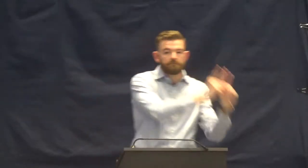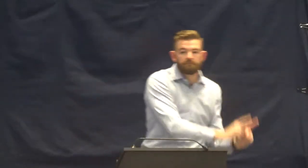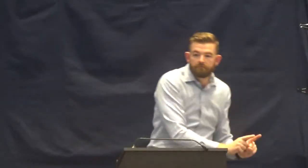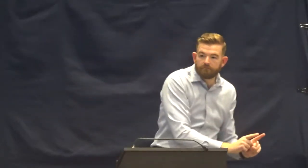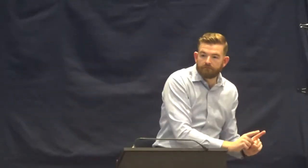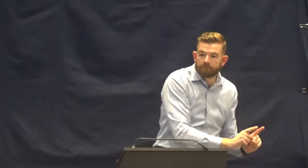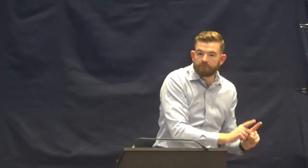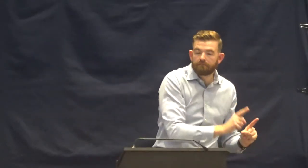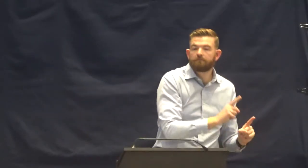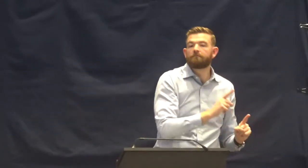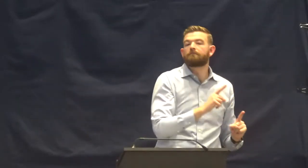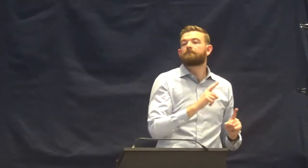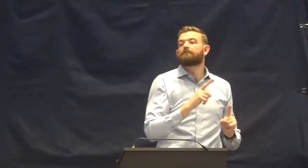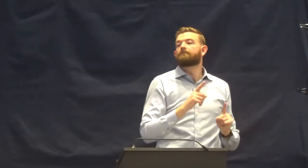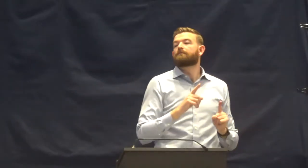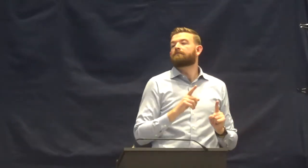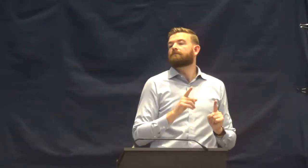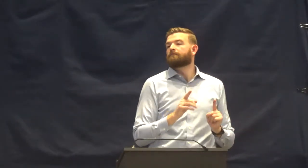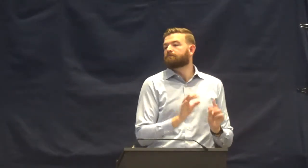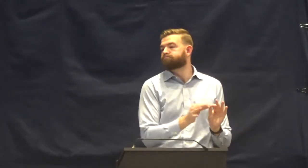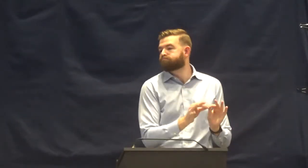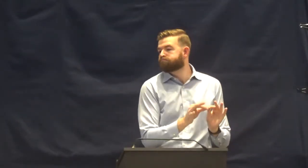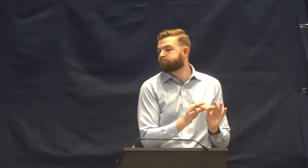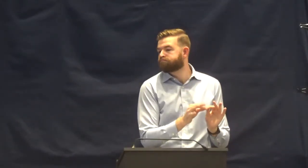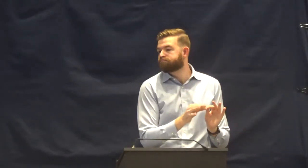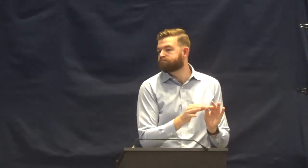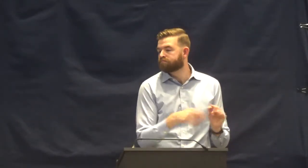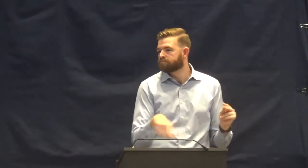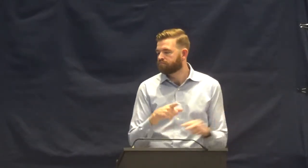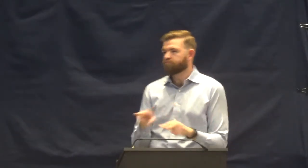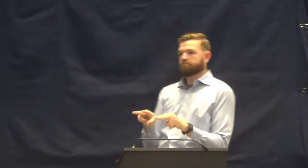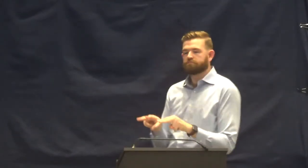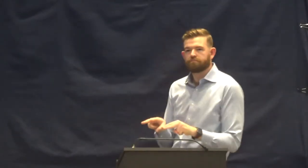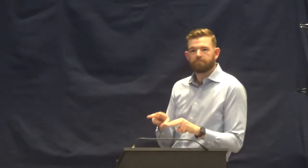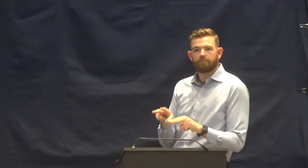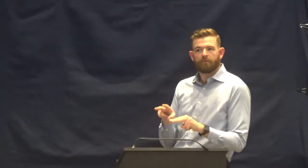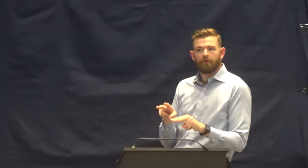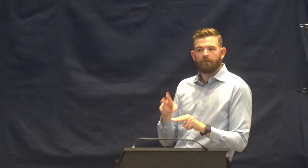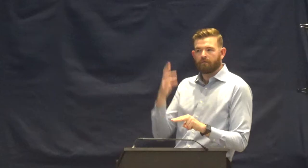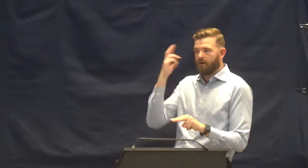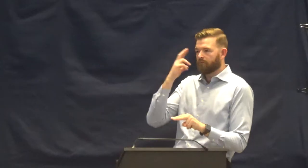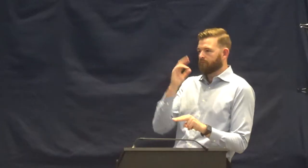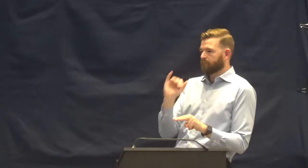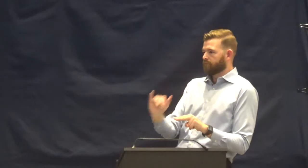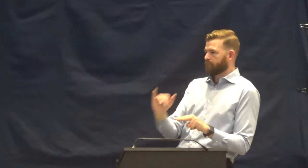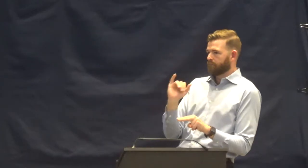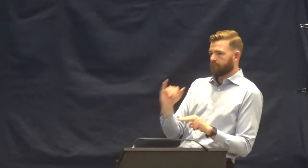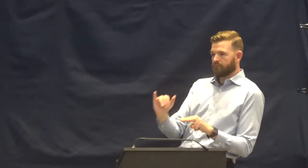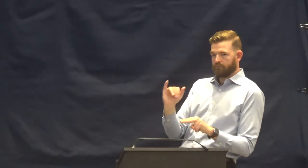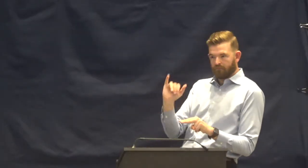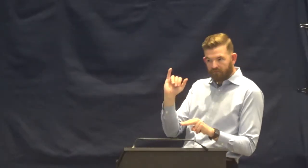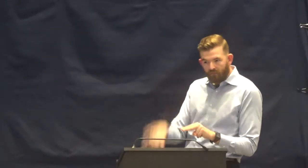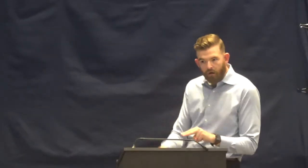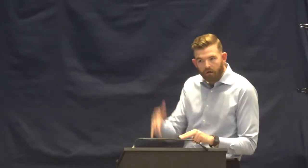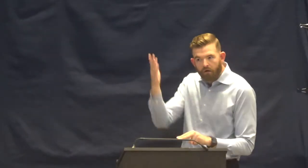And have an interpreter come with you for a couple of hours, interpret, and then the family can realize,